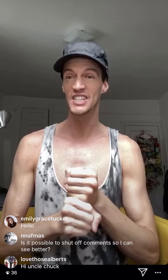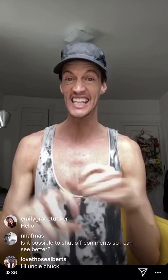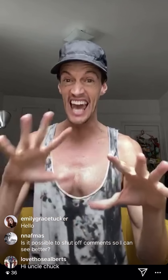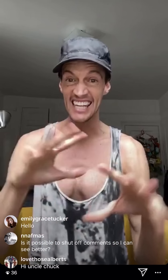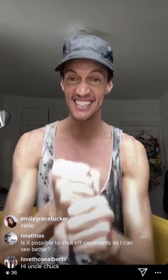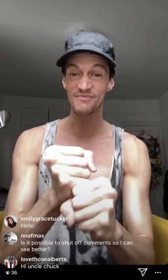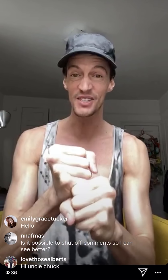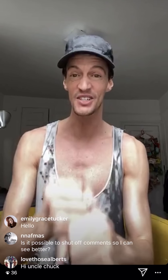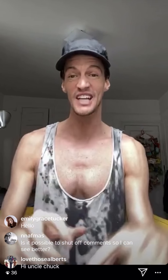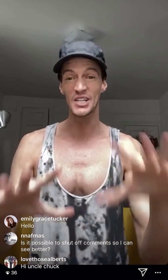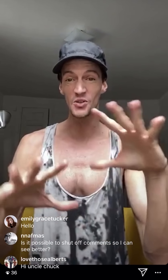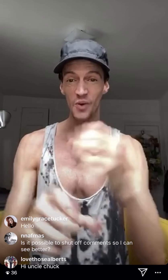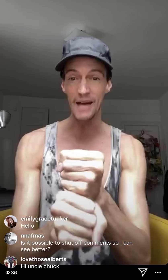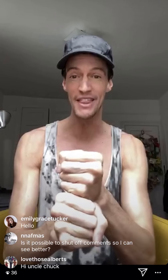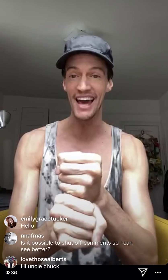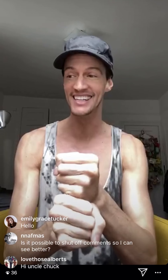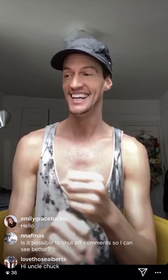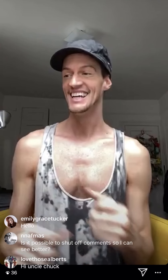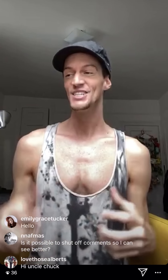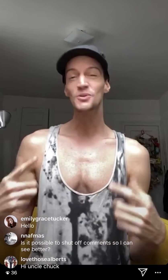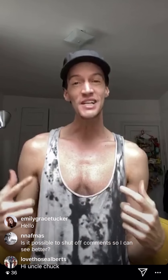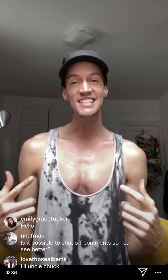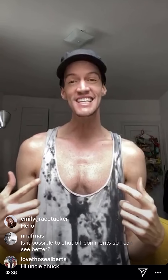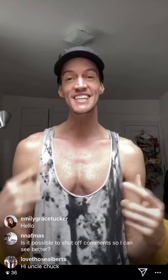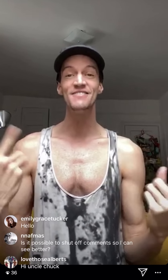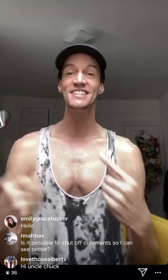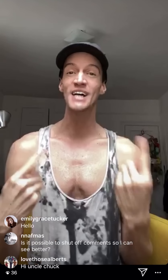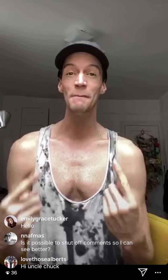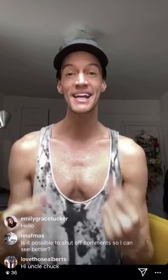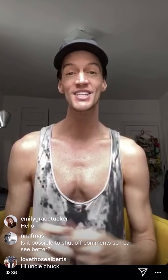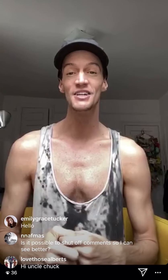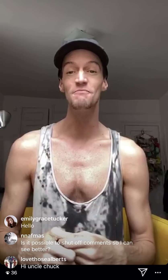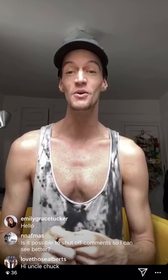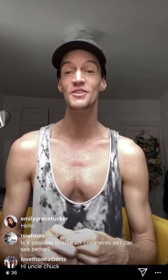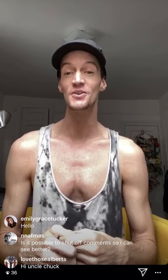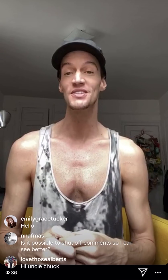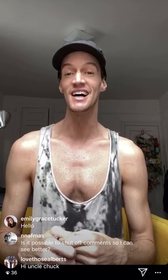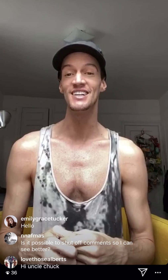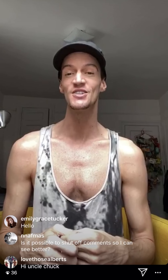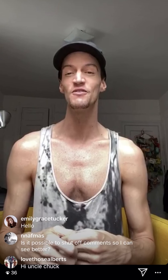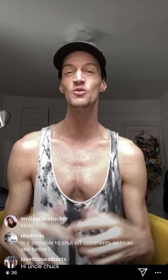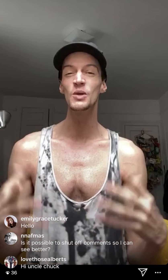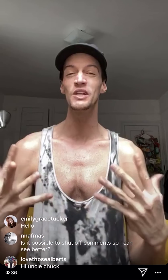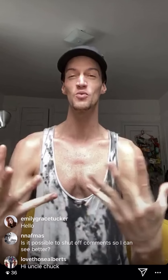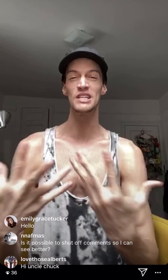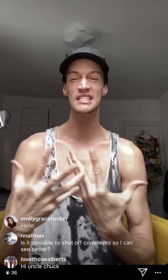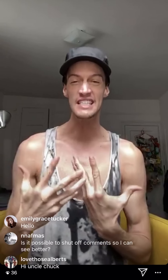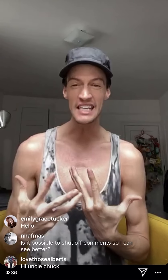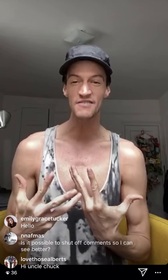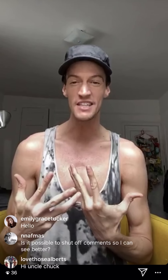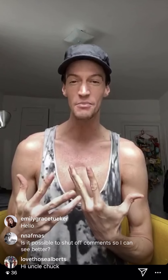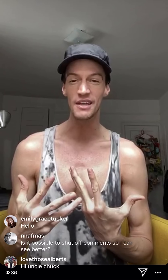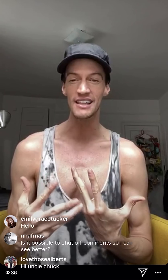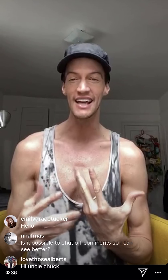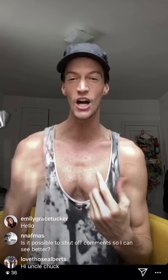get, you just kind of grab that. To receive is a combination of both of those signs. So if you really want to receive something, I